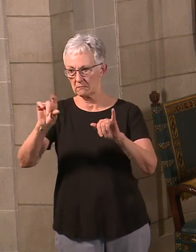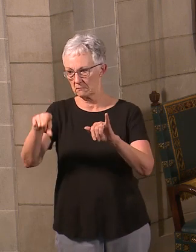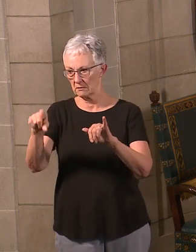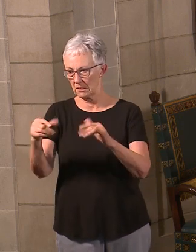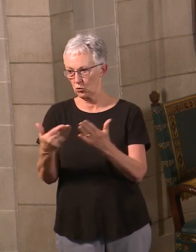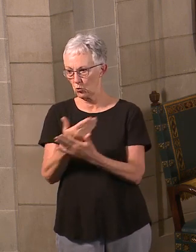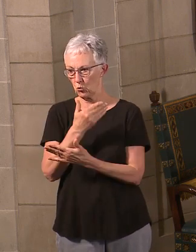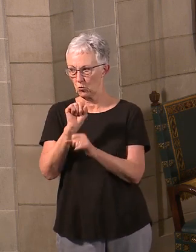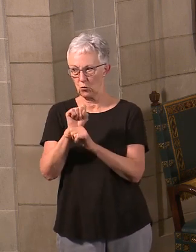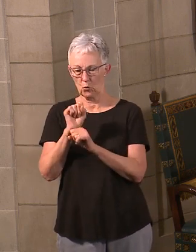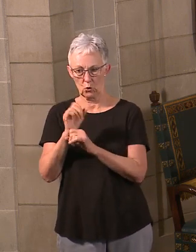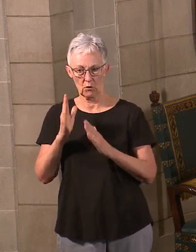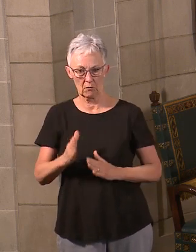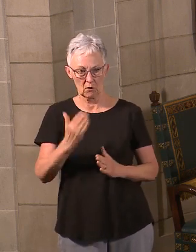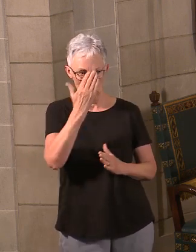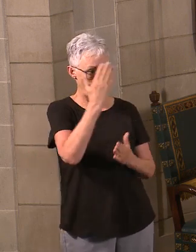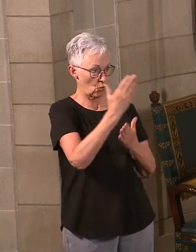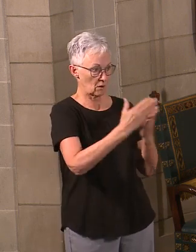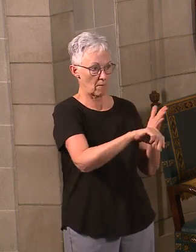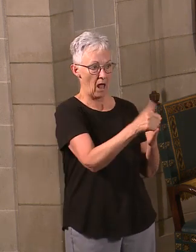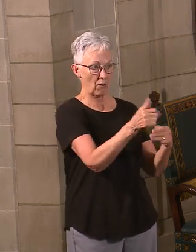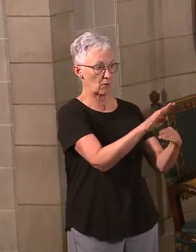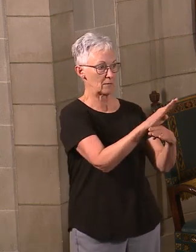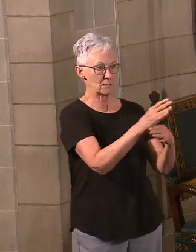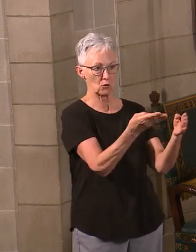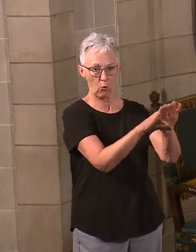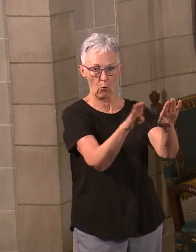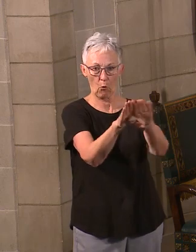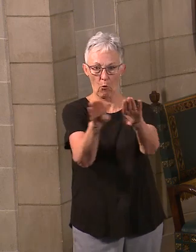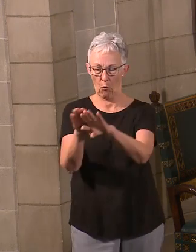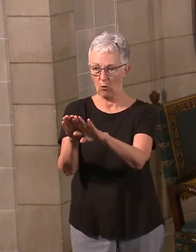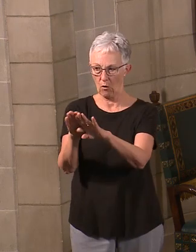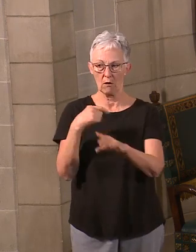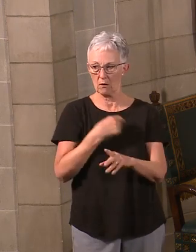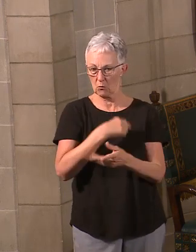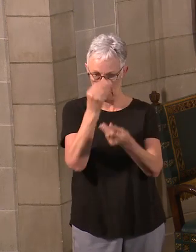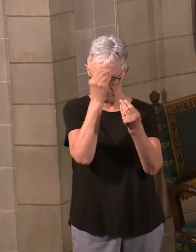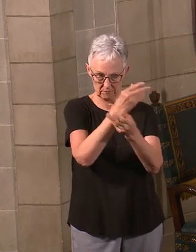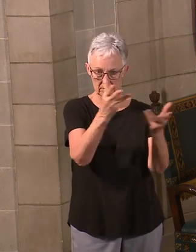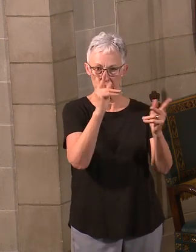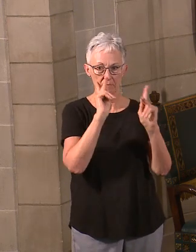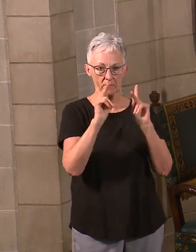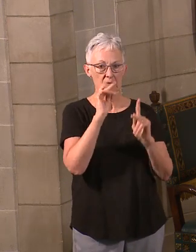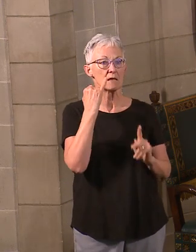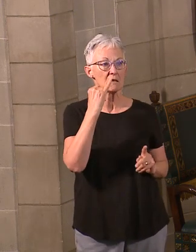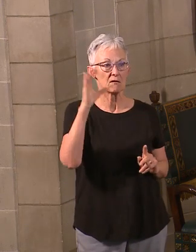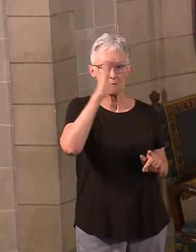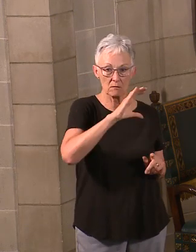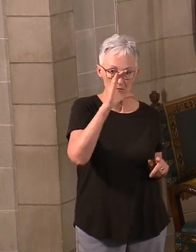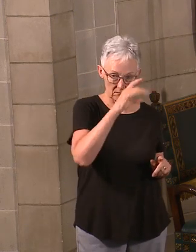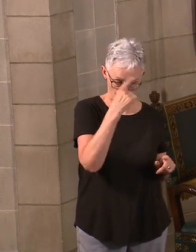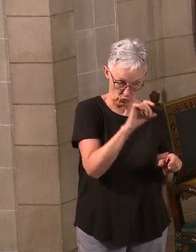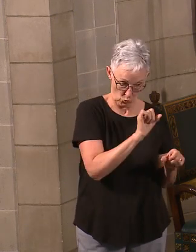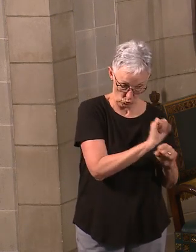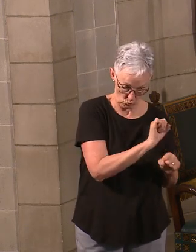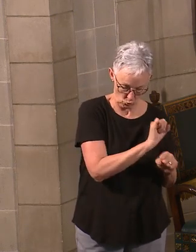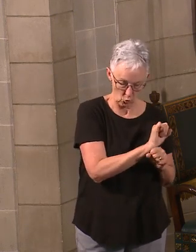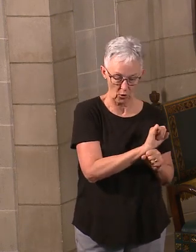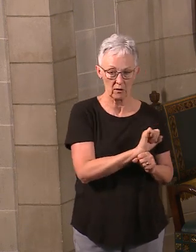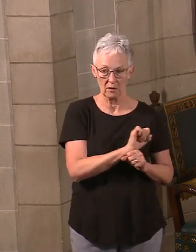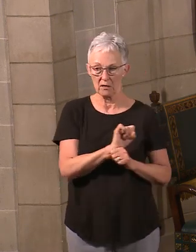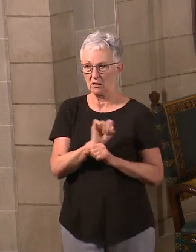or in some cases may be not open for business at all. We just wanted to let everybody know that if you are seeking a job, we are hiring at the Department of